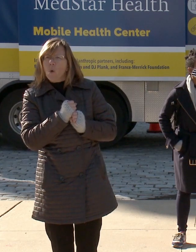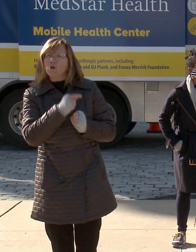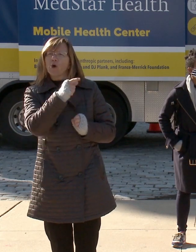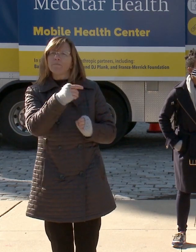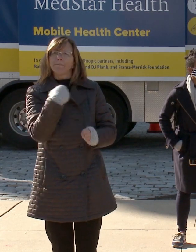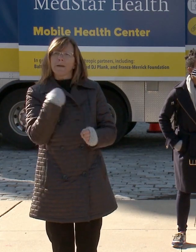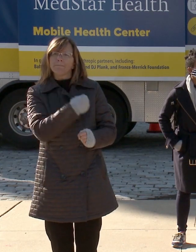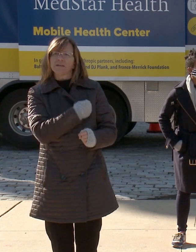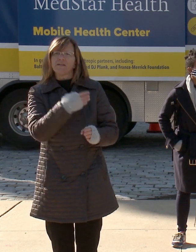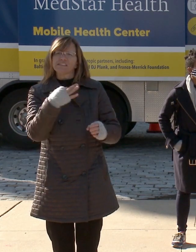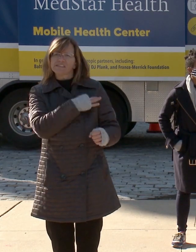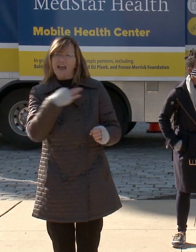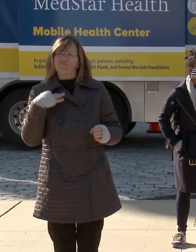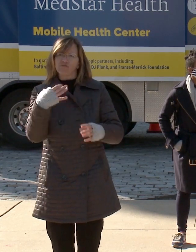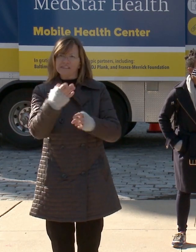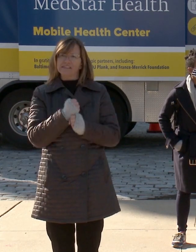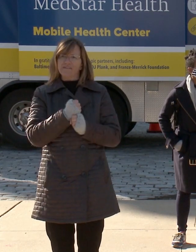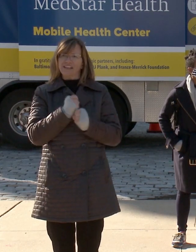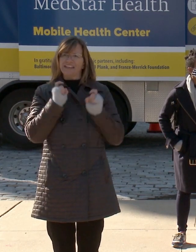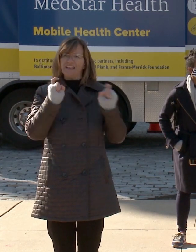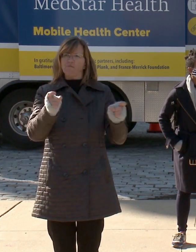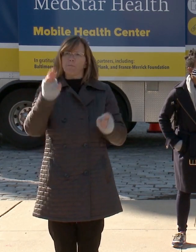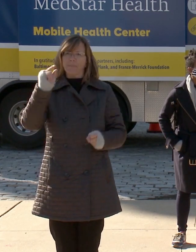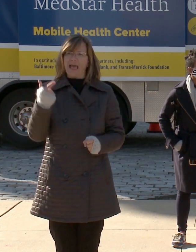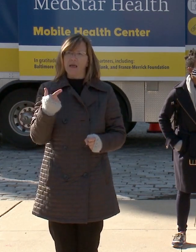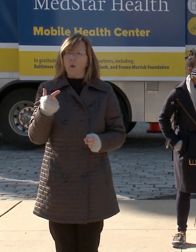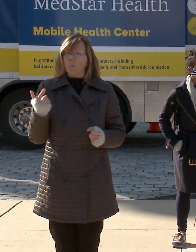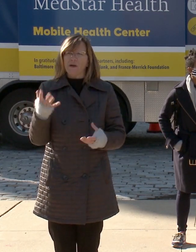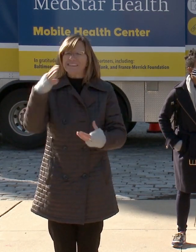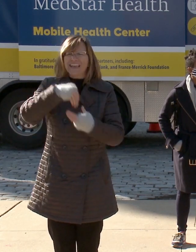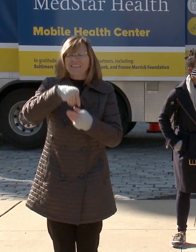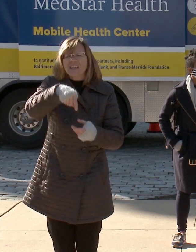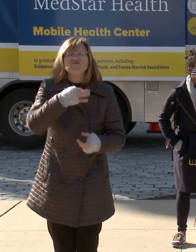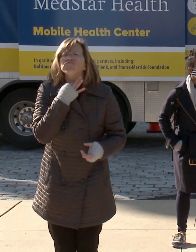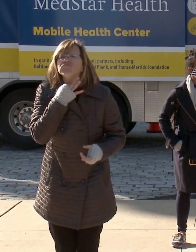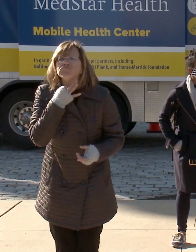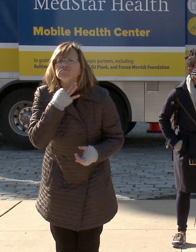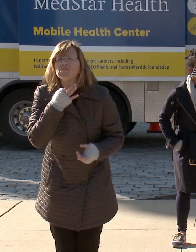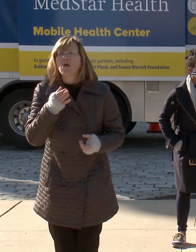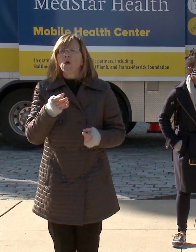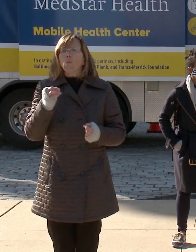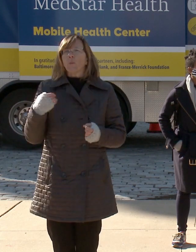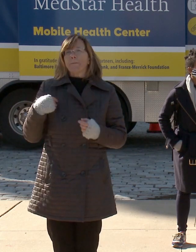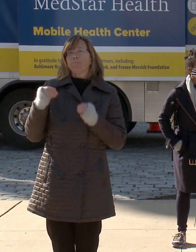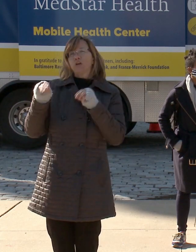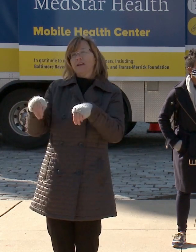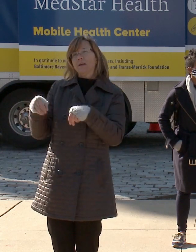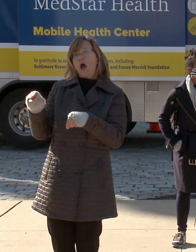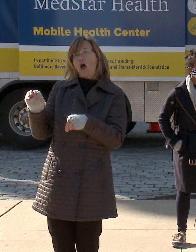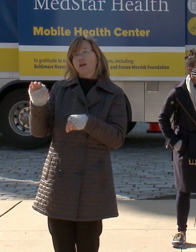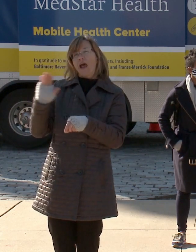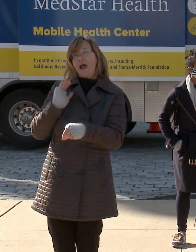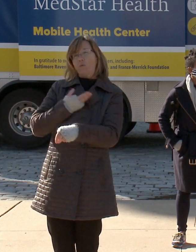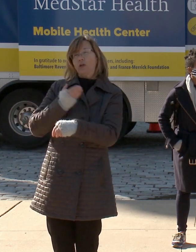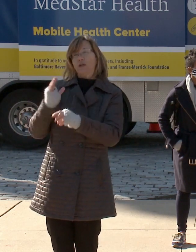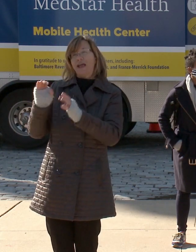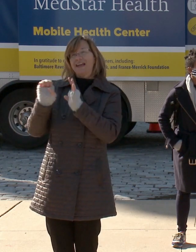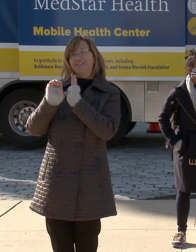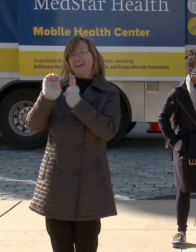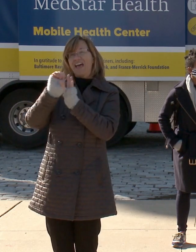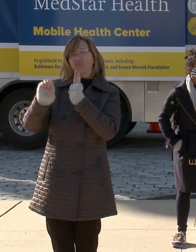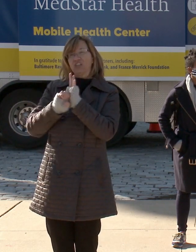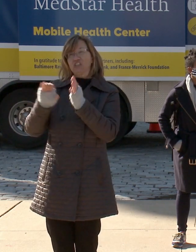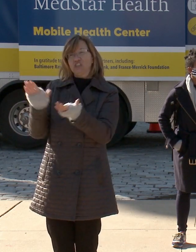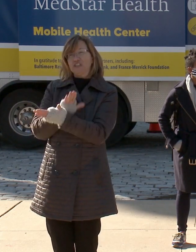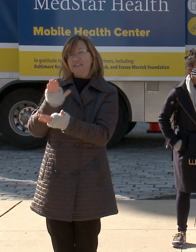and what was in them? Yeah, so as you should know, we put those things on our ethics sheet. You will find a sheet for that, which includes